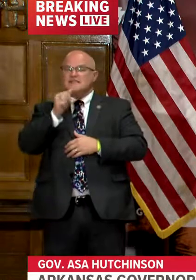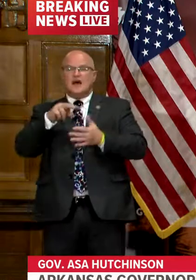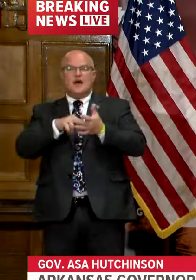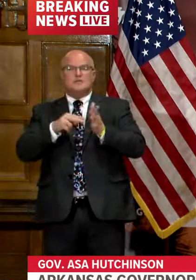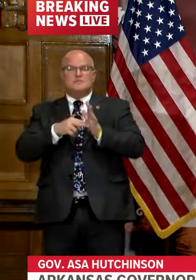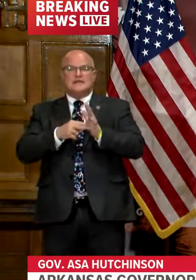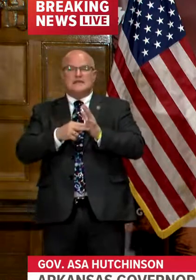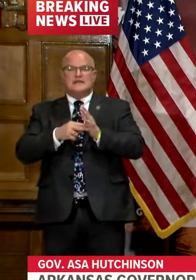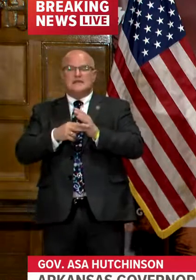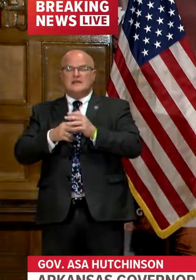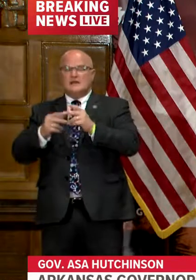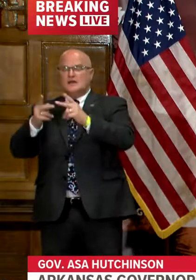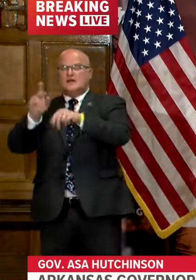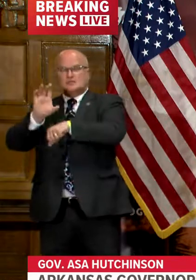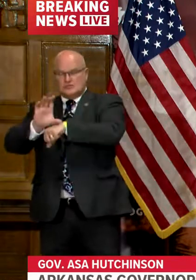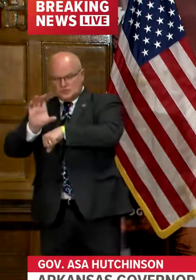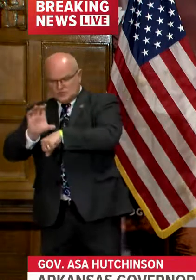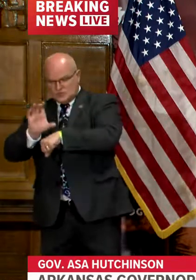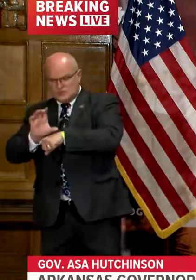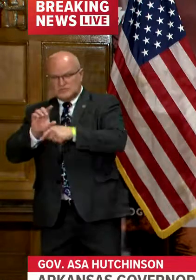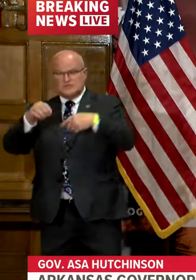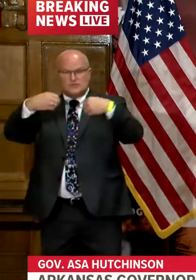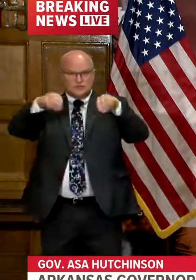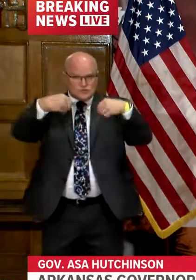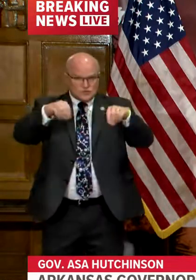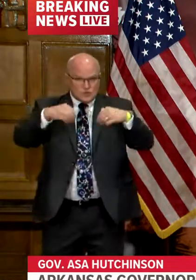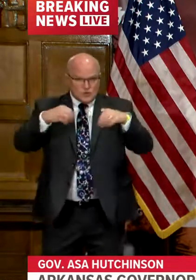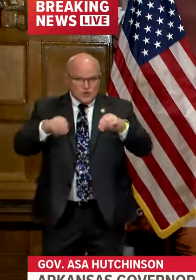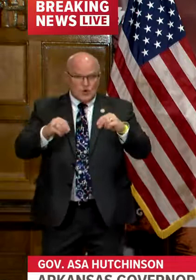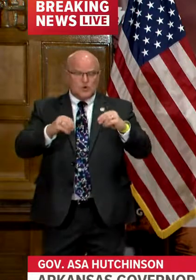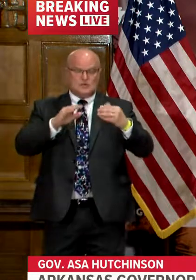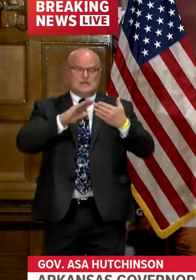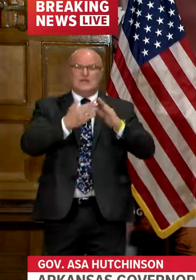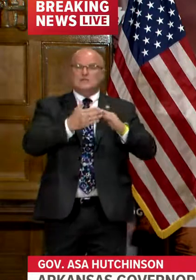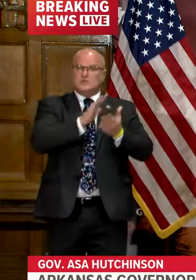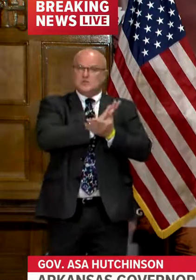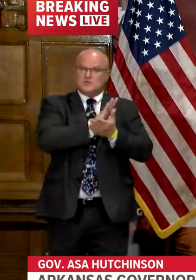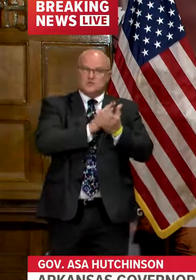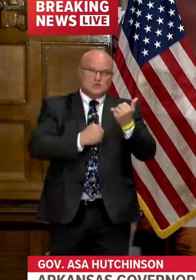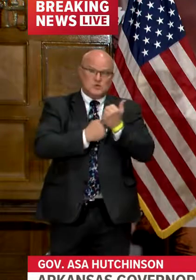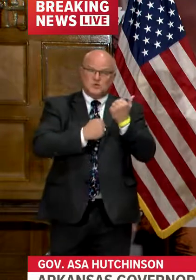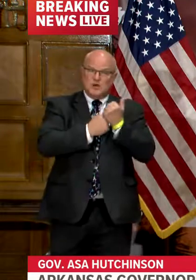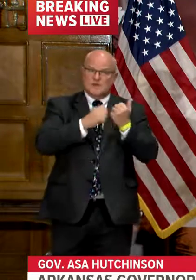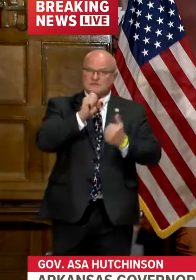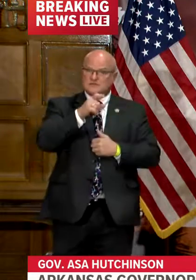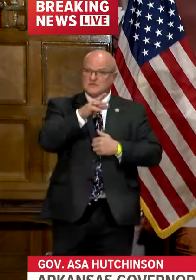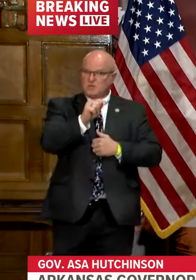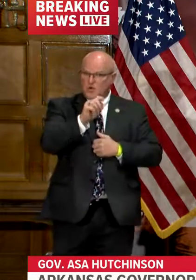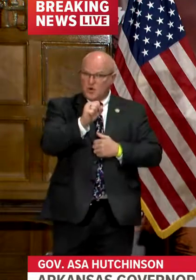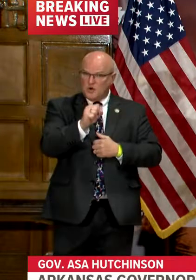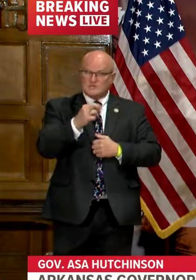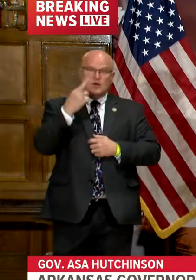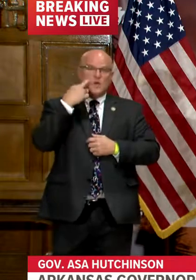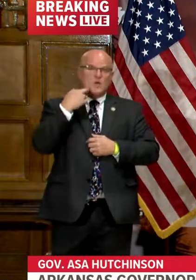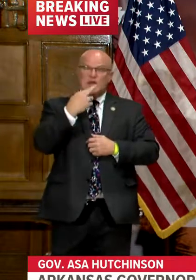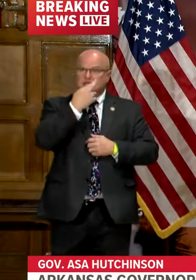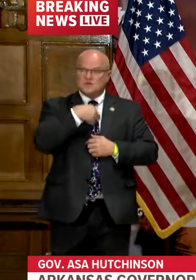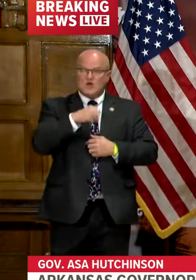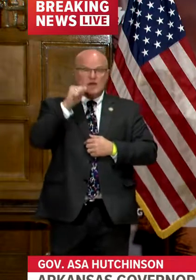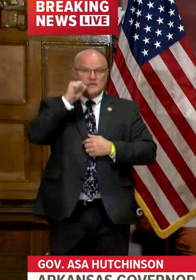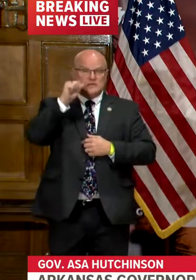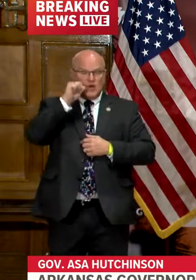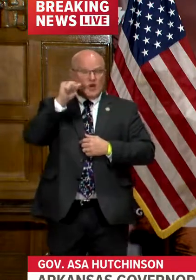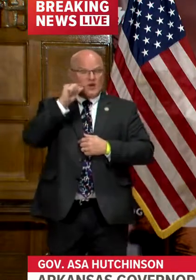to places of worship, retail businesses, community or school-sponsored sports, restaurants and bars,